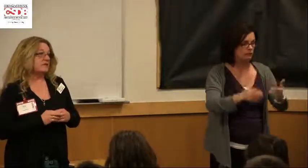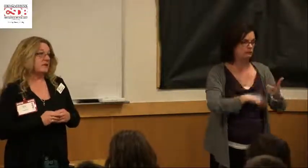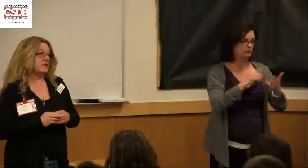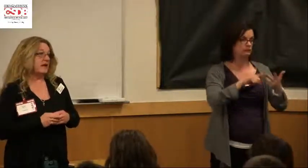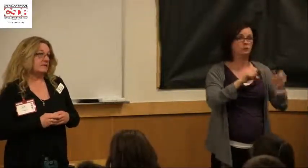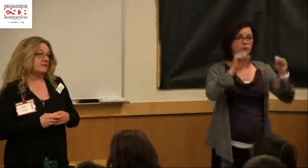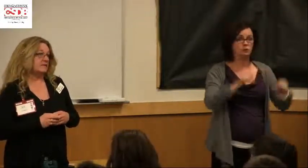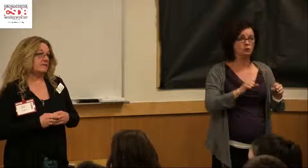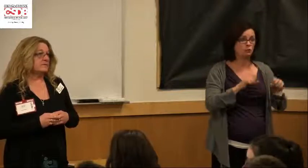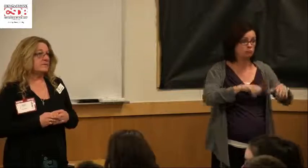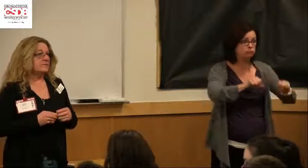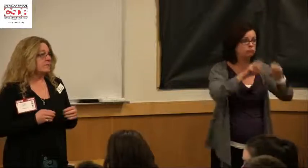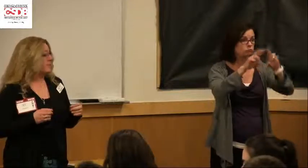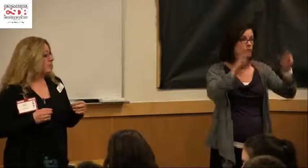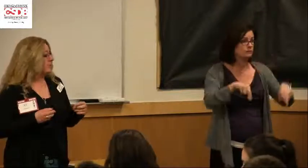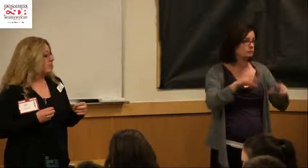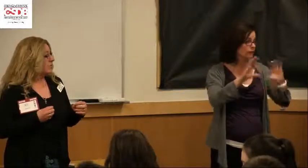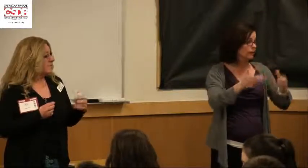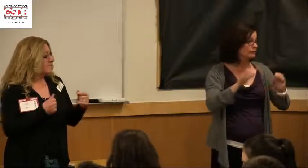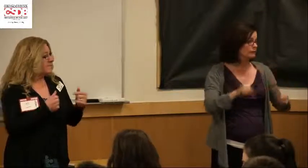get resume classes.